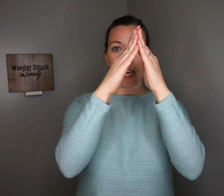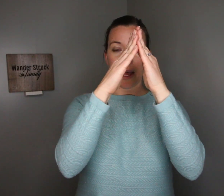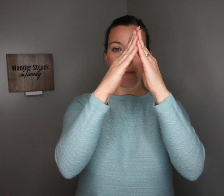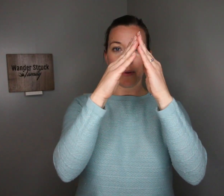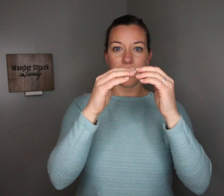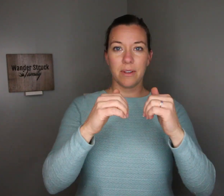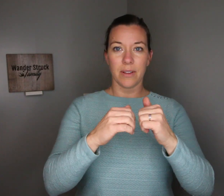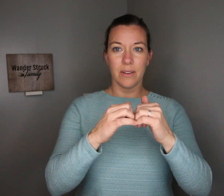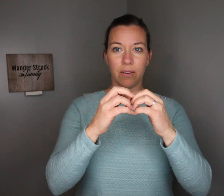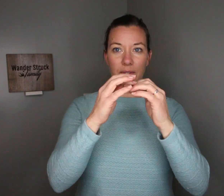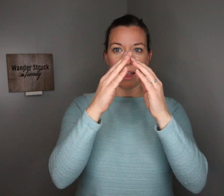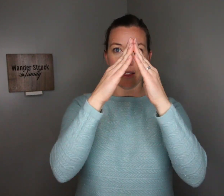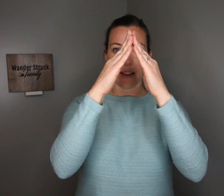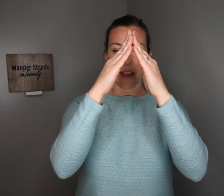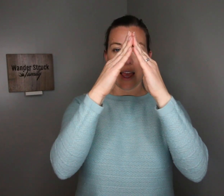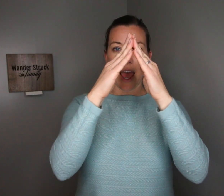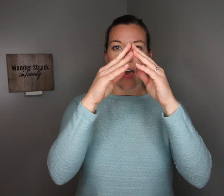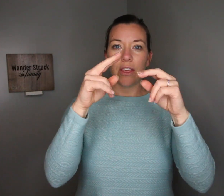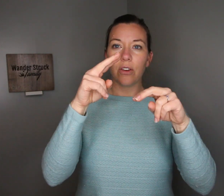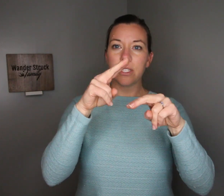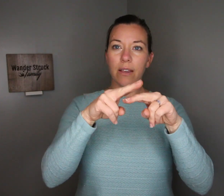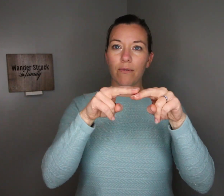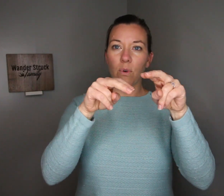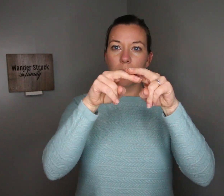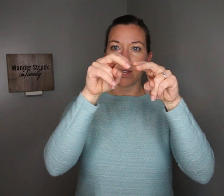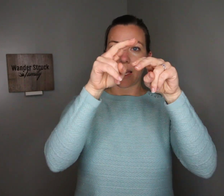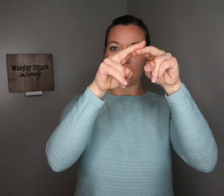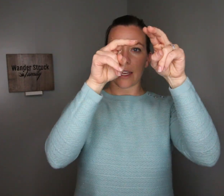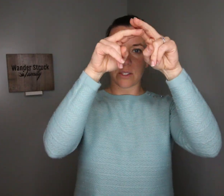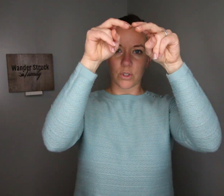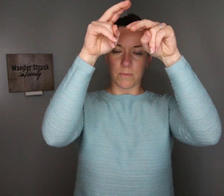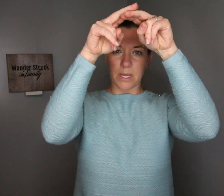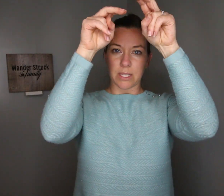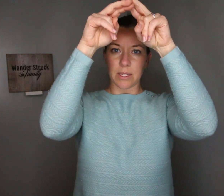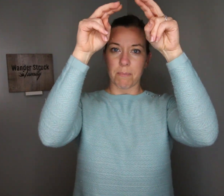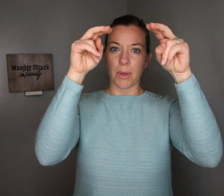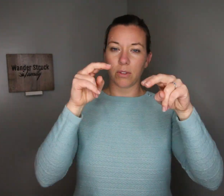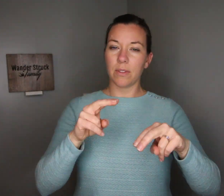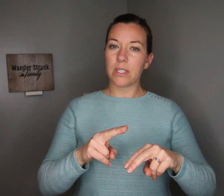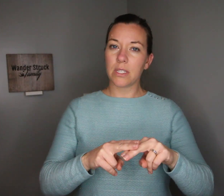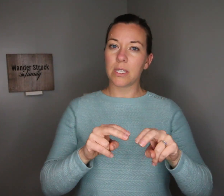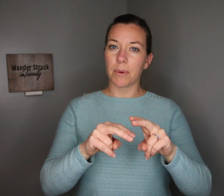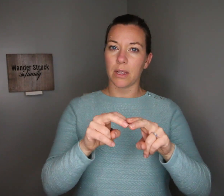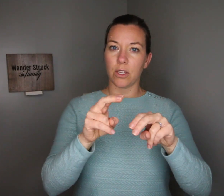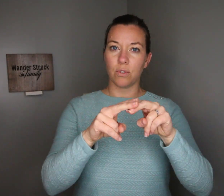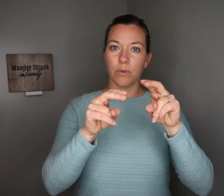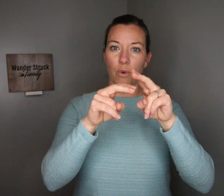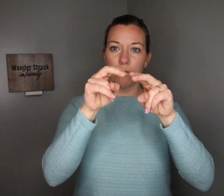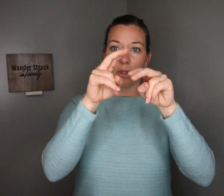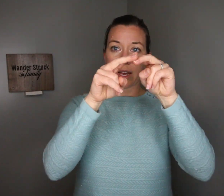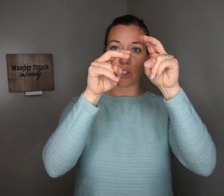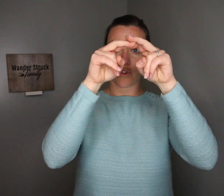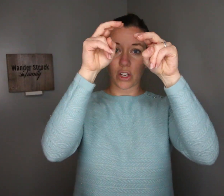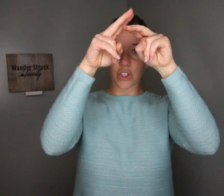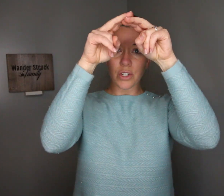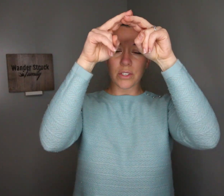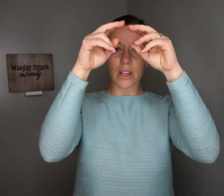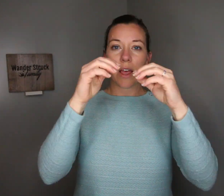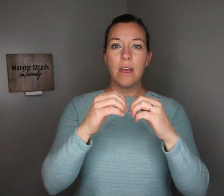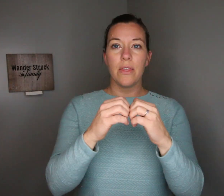up, right? And then you could say formed like this, which means built. This is typically used more for like structures.